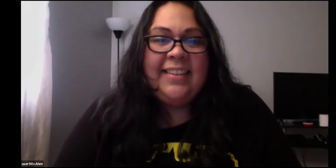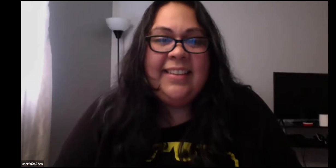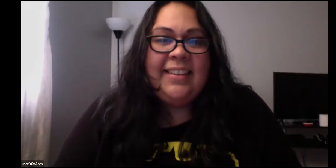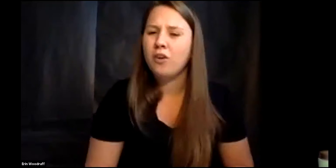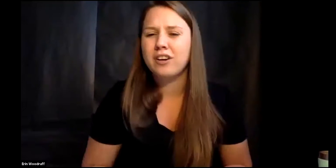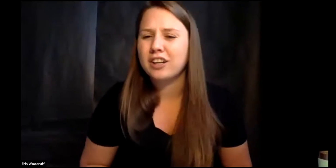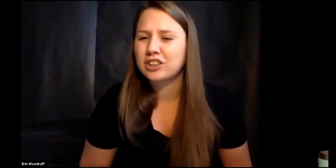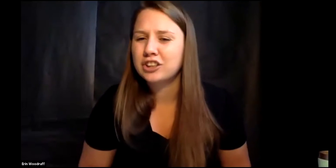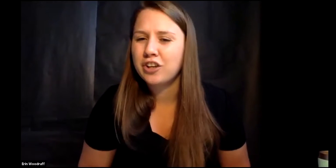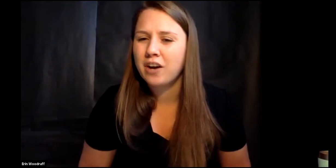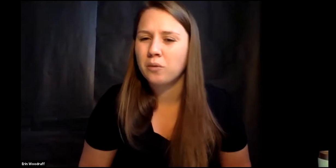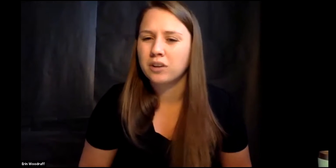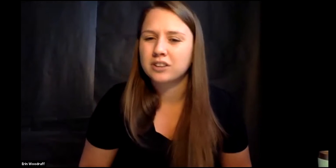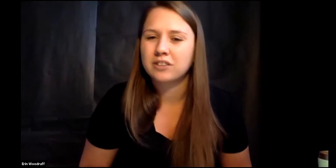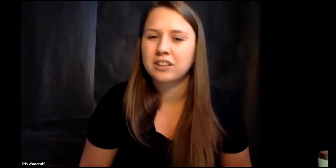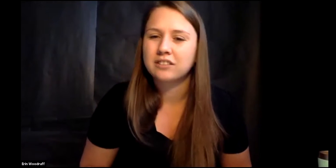Yeah, hold on, I'll actually show you how it works. Hold on.